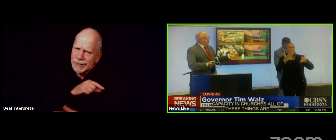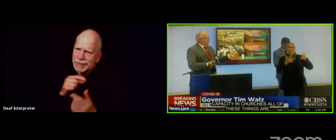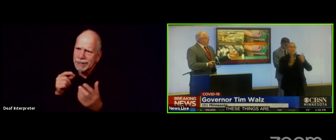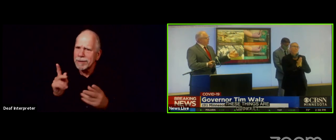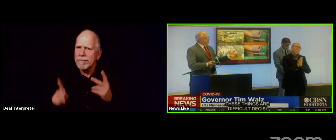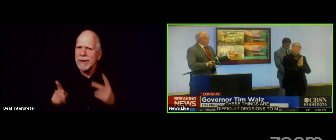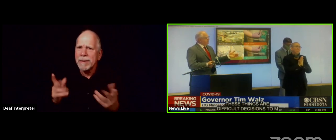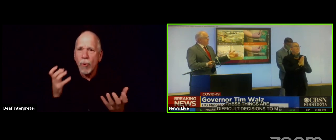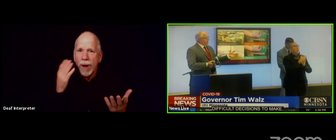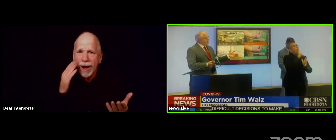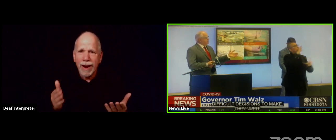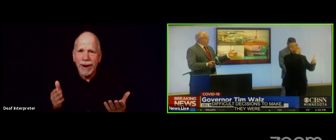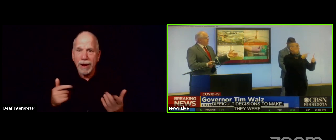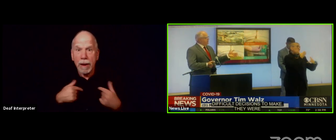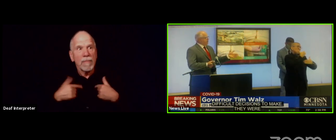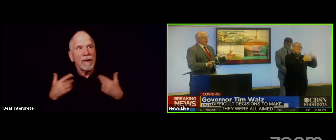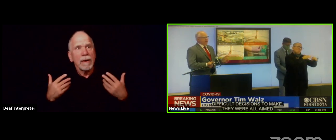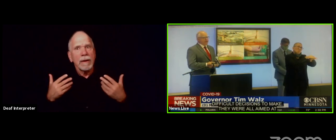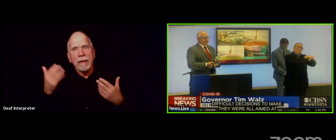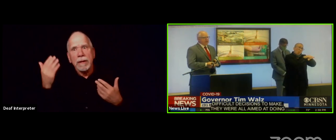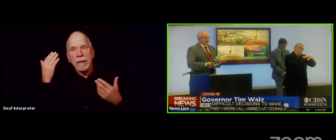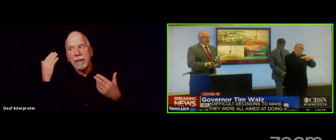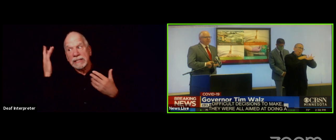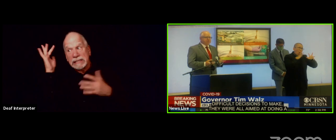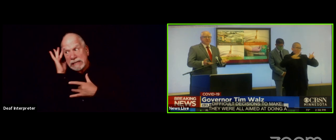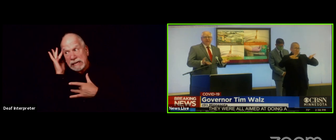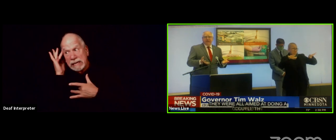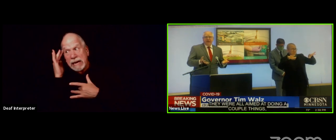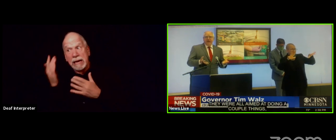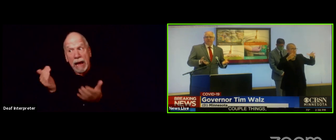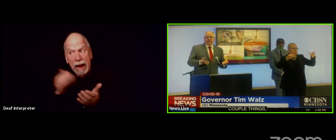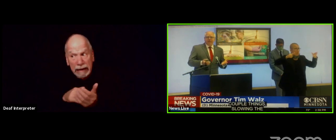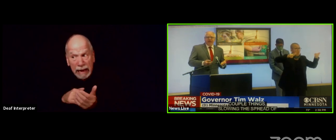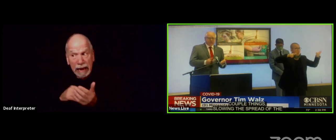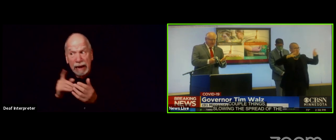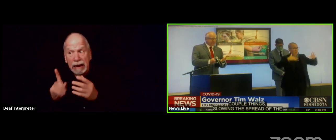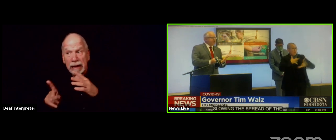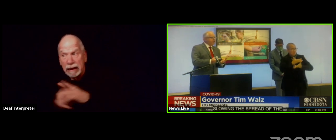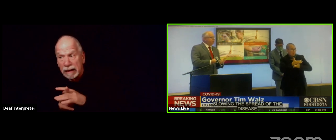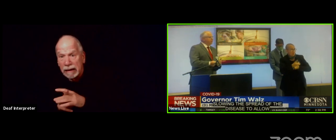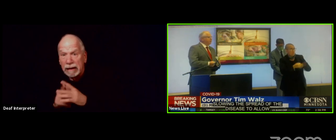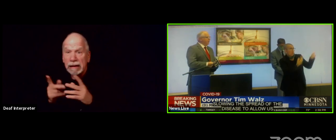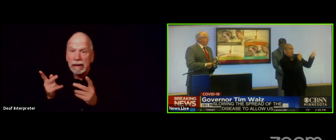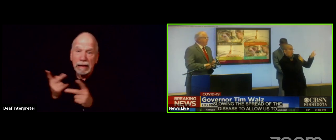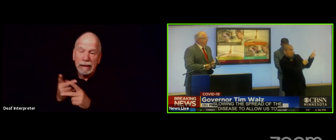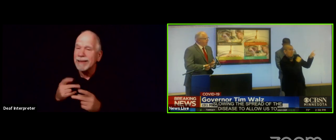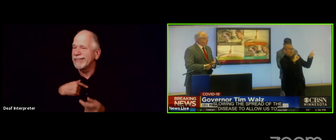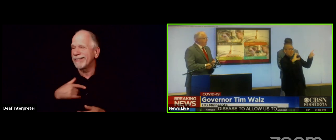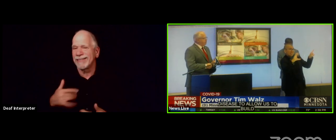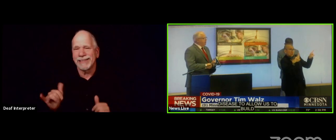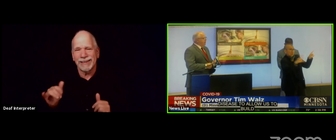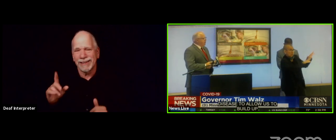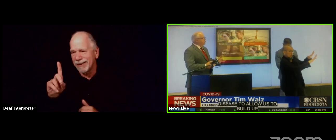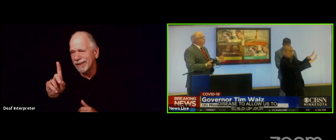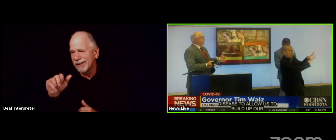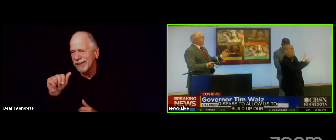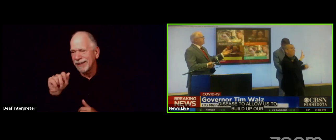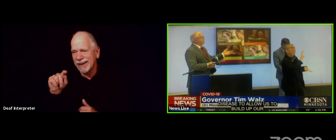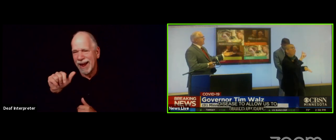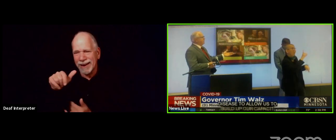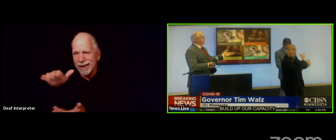slowing the spread of the disease to allow us to build up our capacity, specifically in hospital capacity, ICUs and ventilators, but also